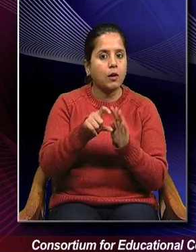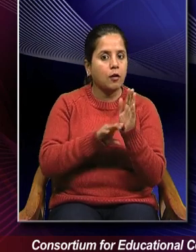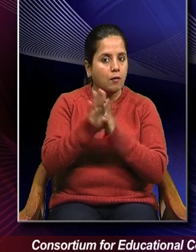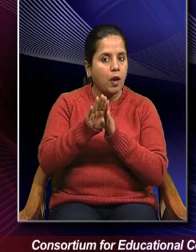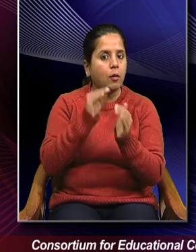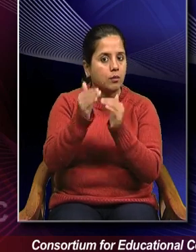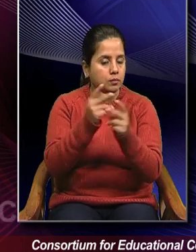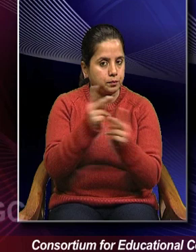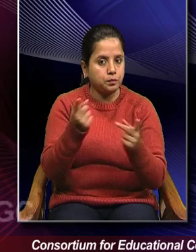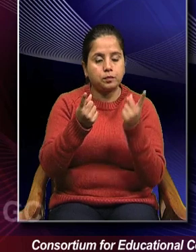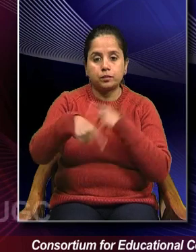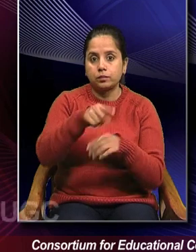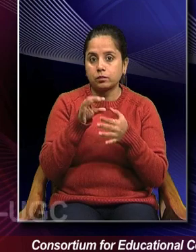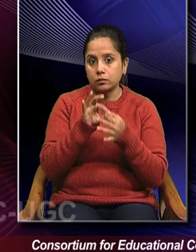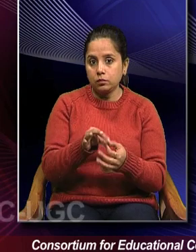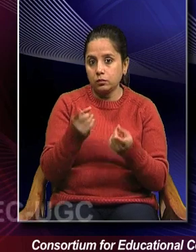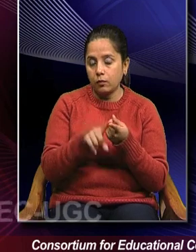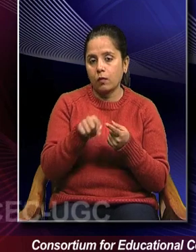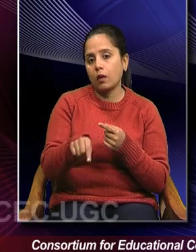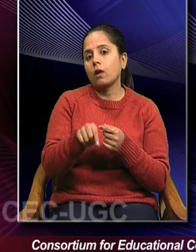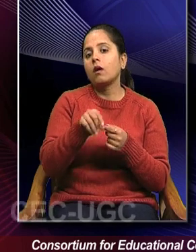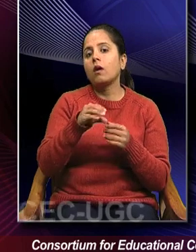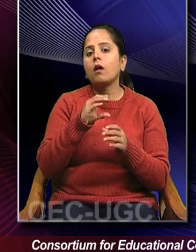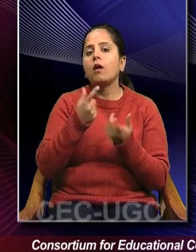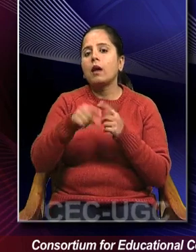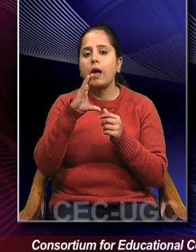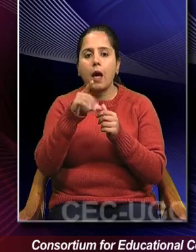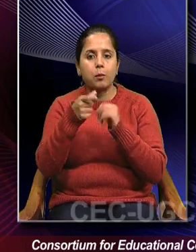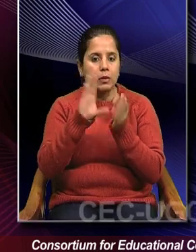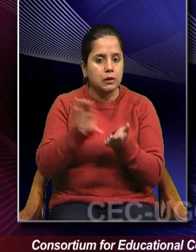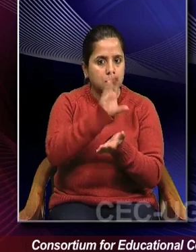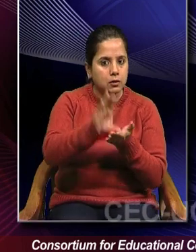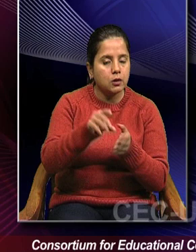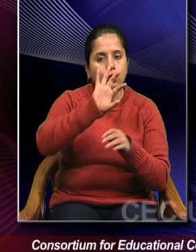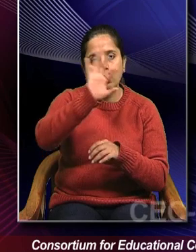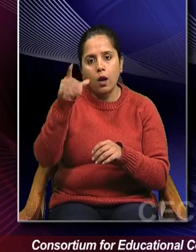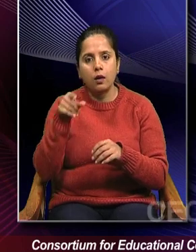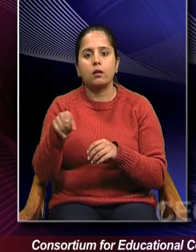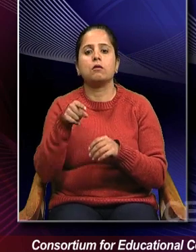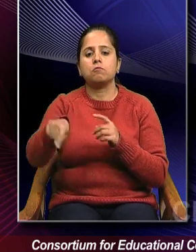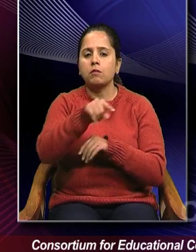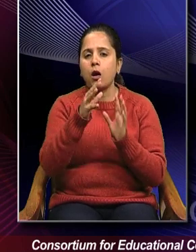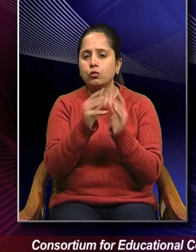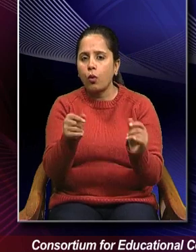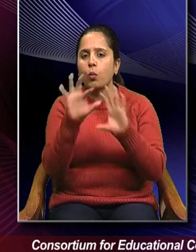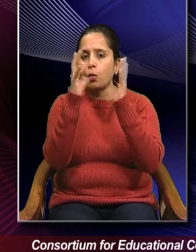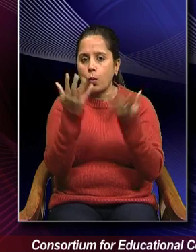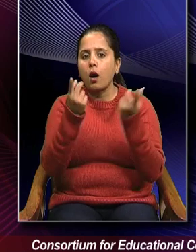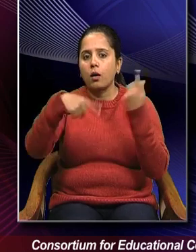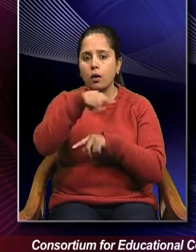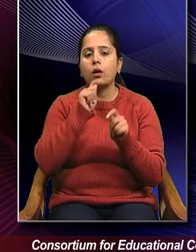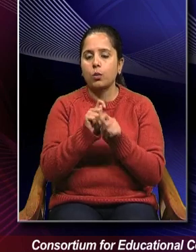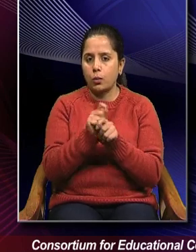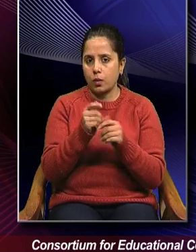which leads the capitalist countries to conquer and dominate the pre-capitalist countries of the world. So,